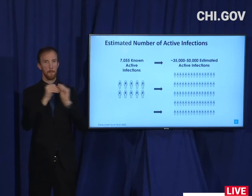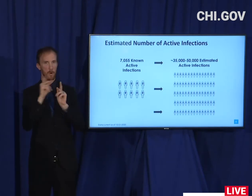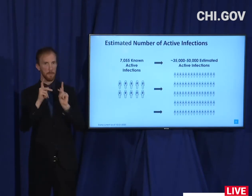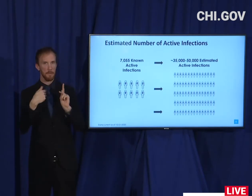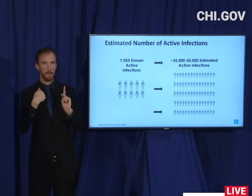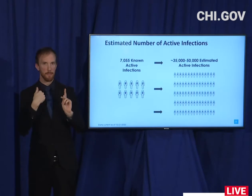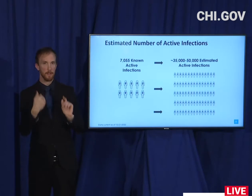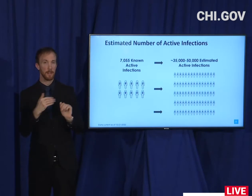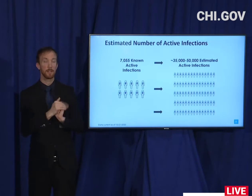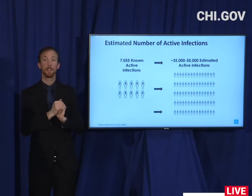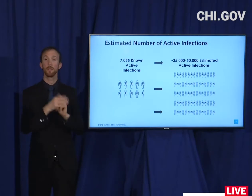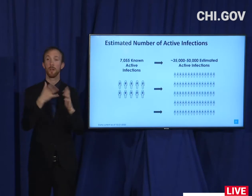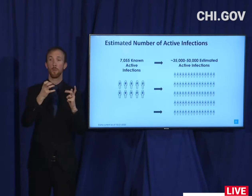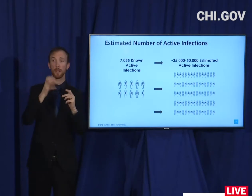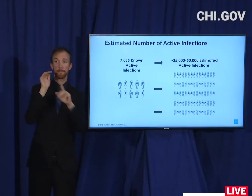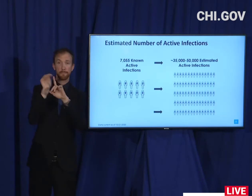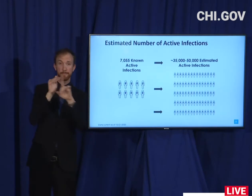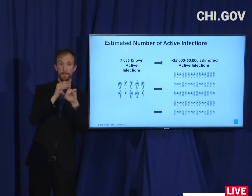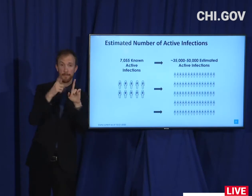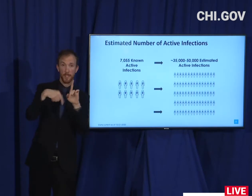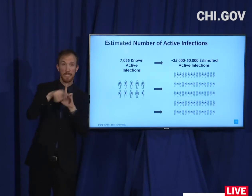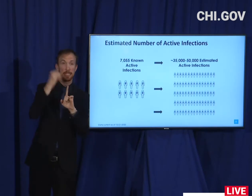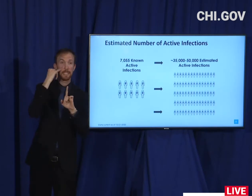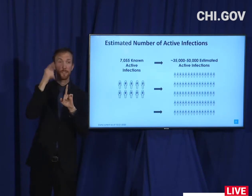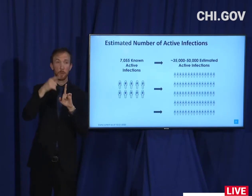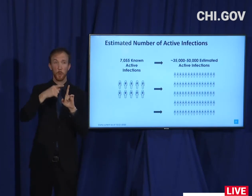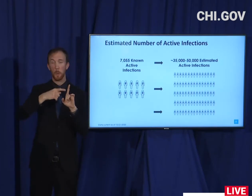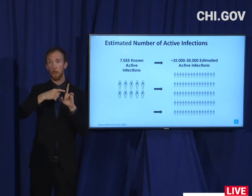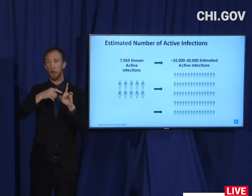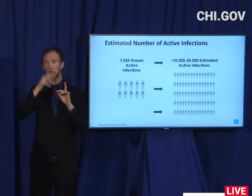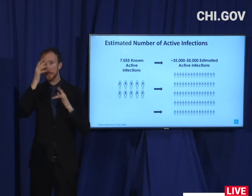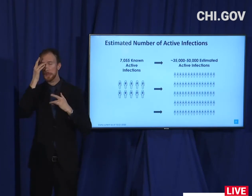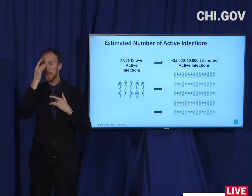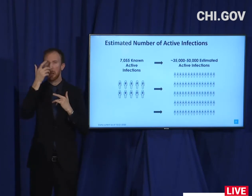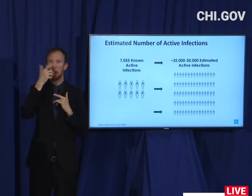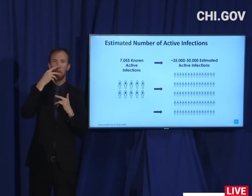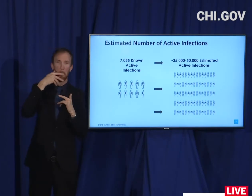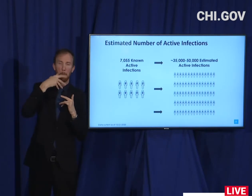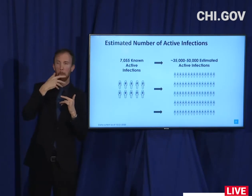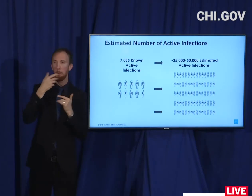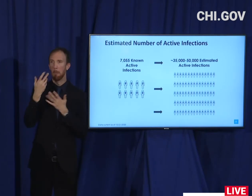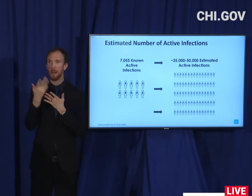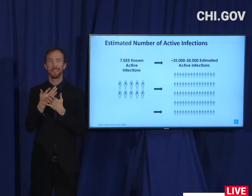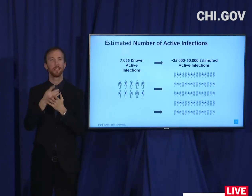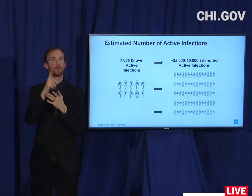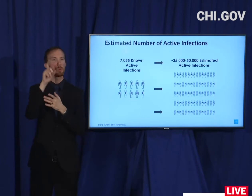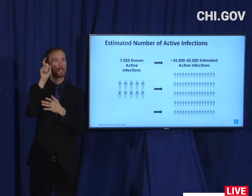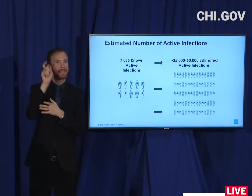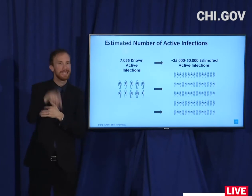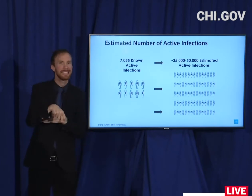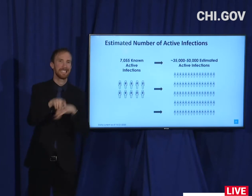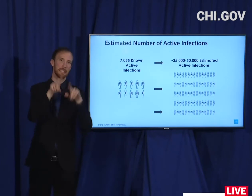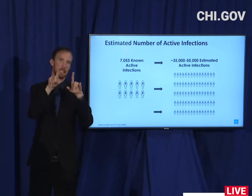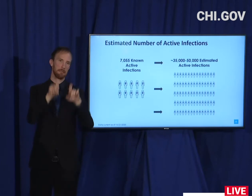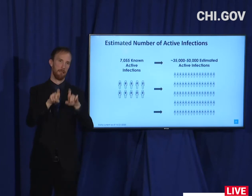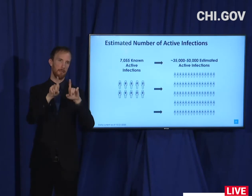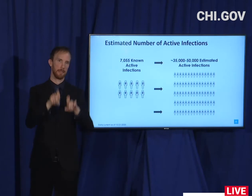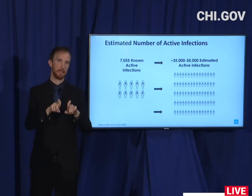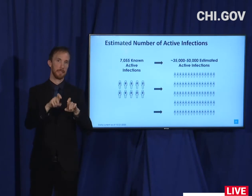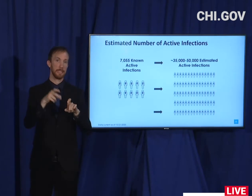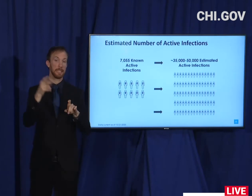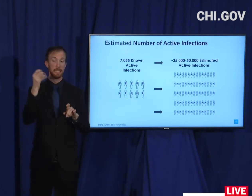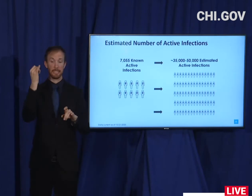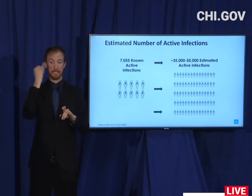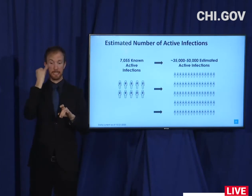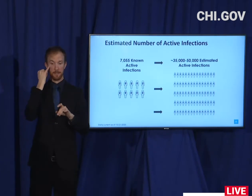symptoms or you have had a known COVID exposure, you must get tested. If you are living in a setting where we're seeing a lot of spread, we